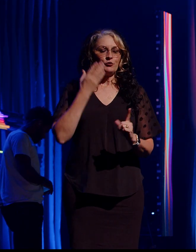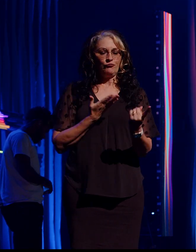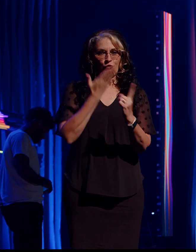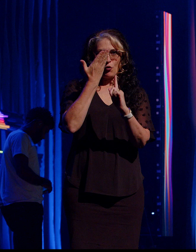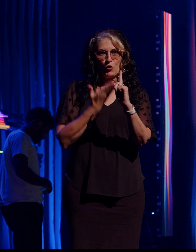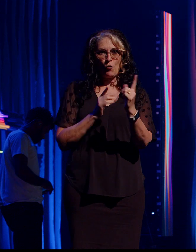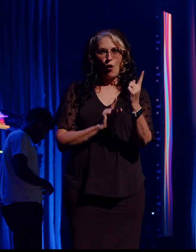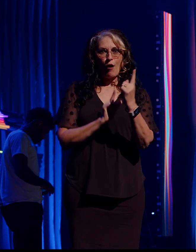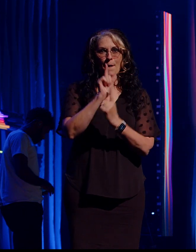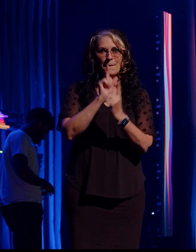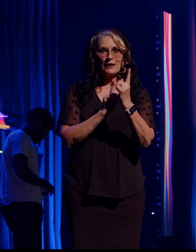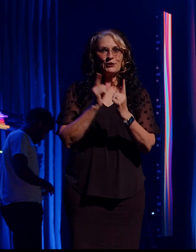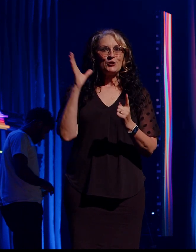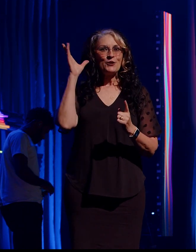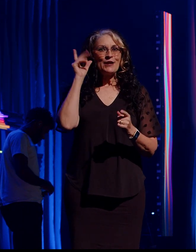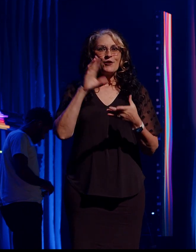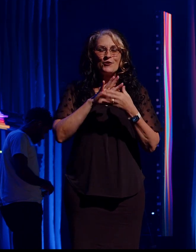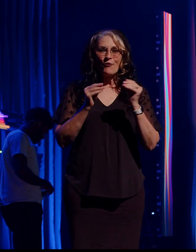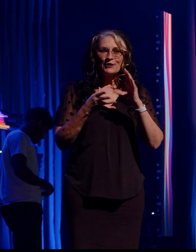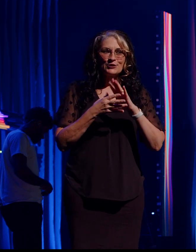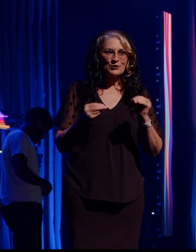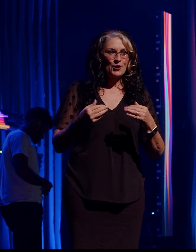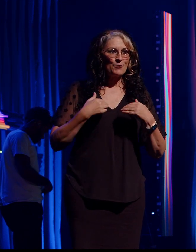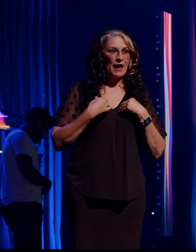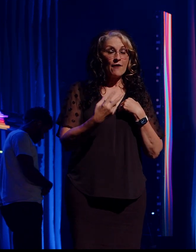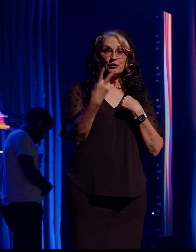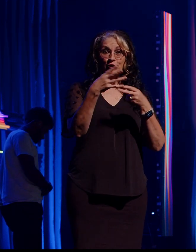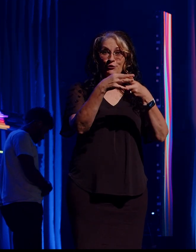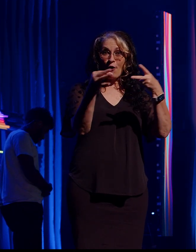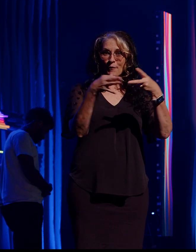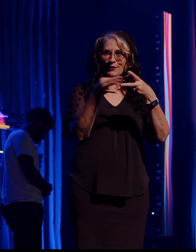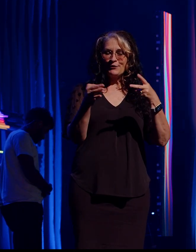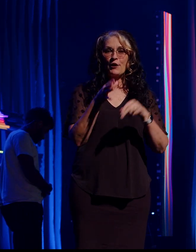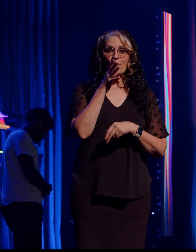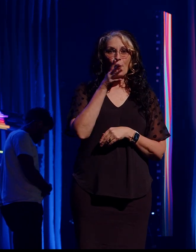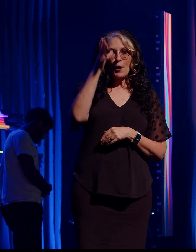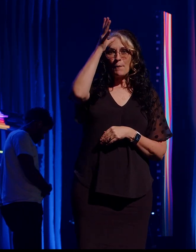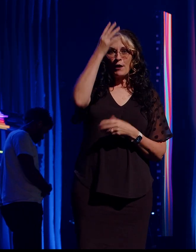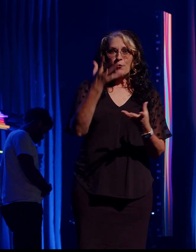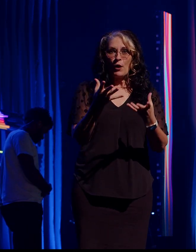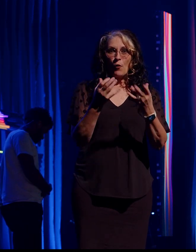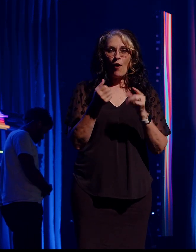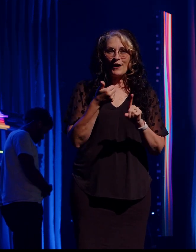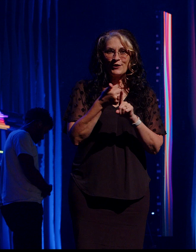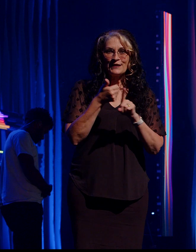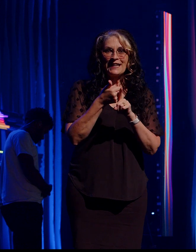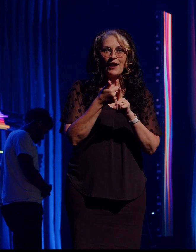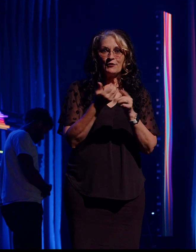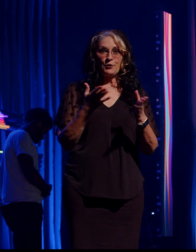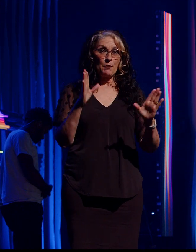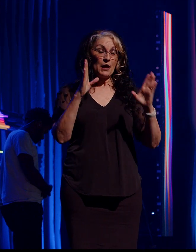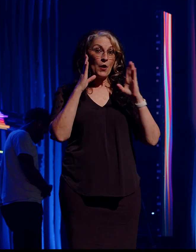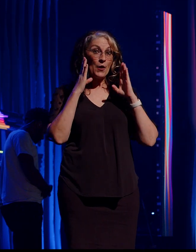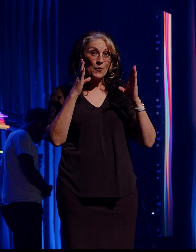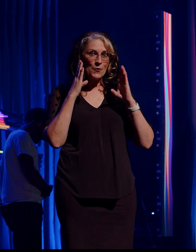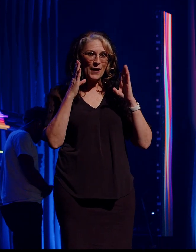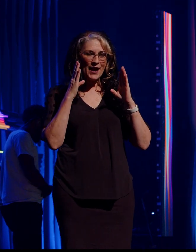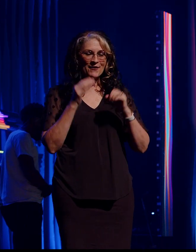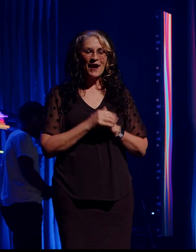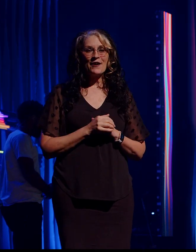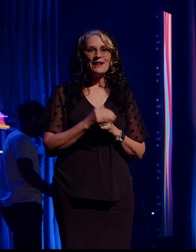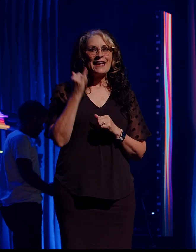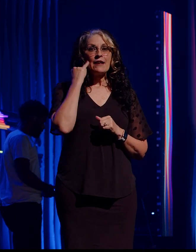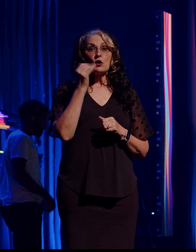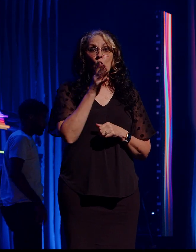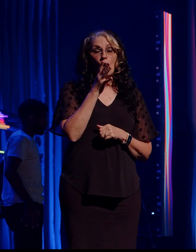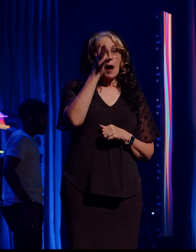you and hear your story. We have two opportunities for parents that we want you to be aware of. If